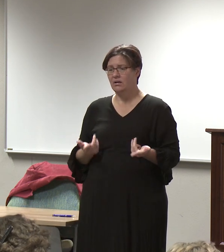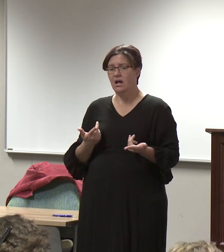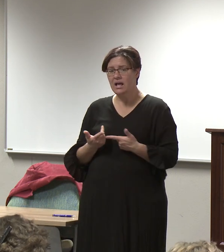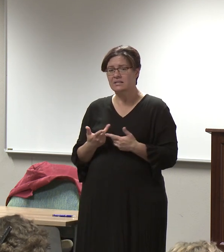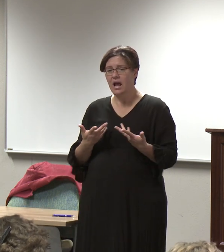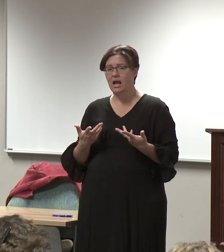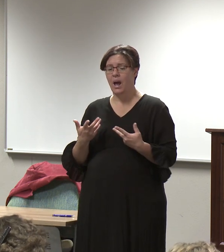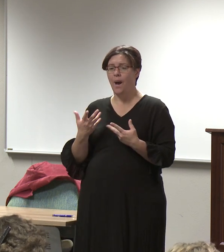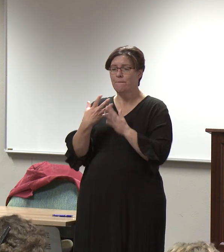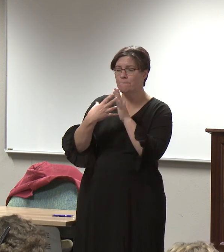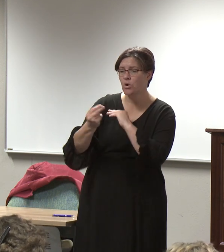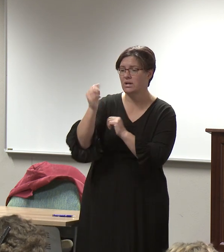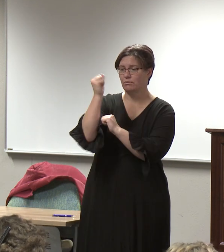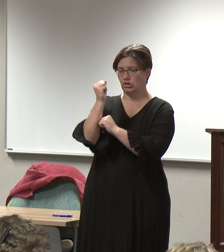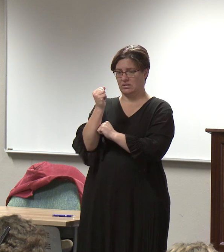on machines.